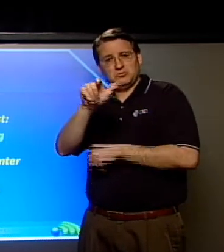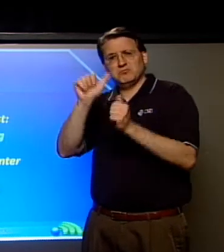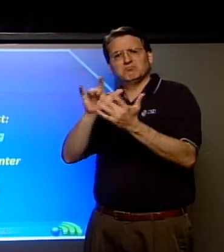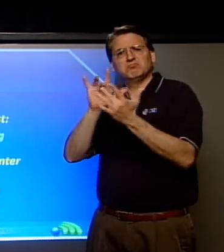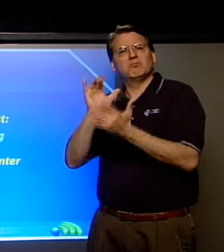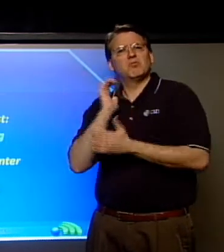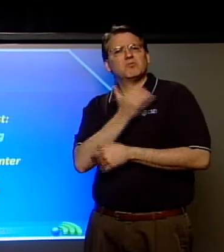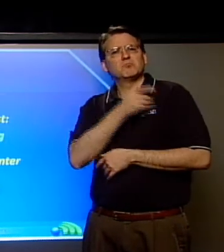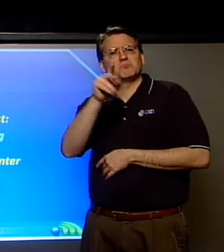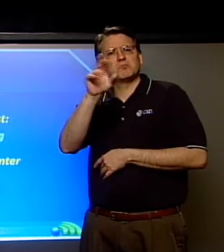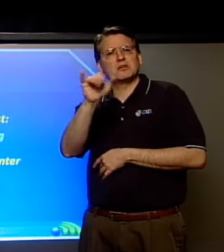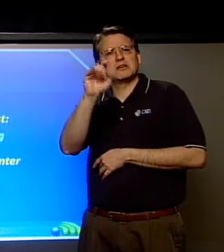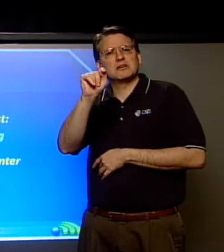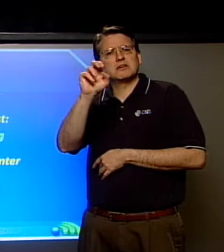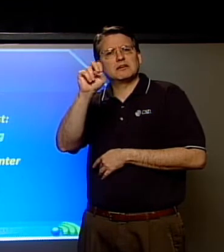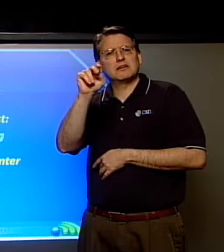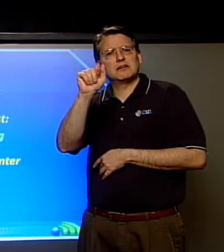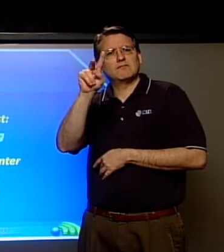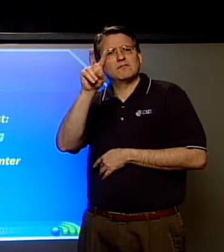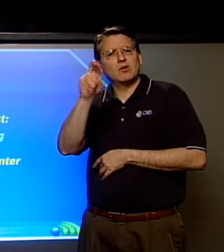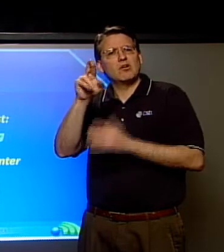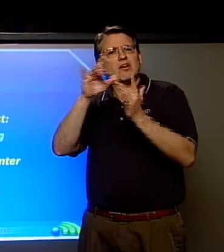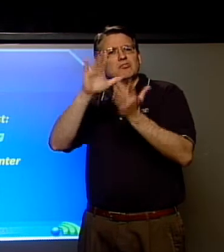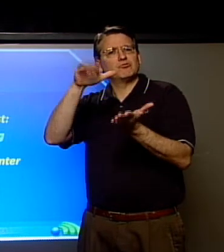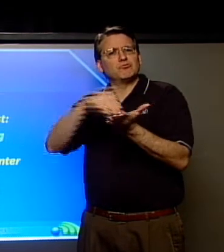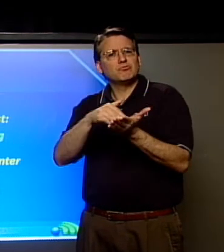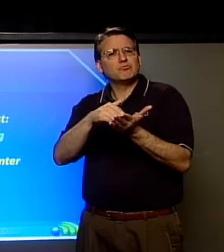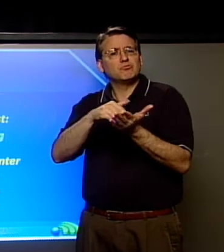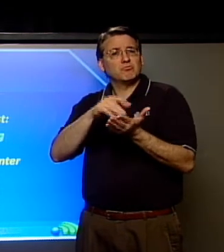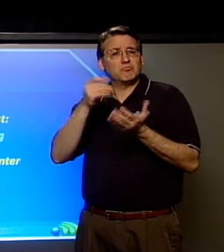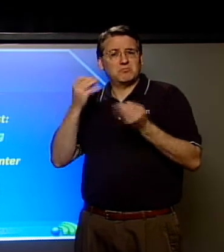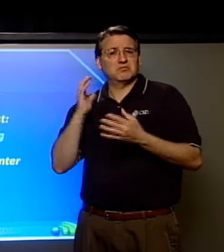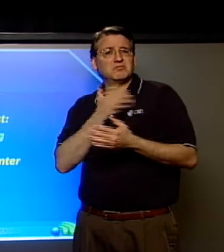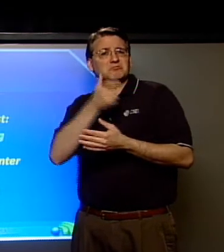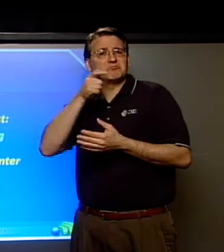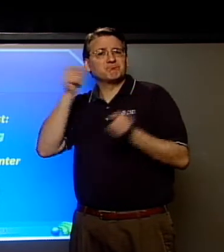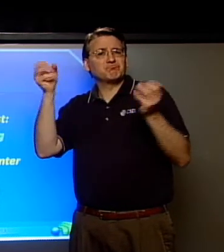csdlive@c-s-d.org, or you can contact us at the Project Endeavor Center.